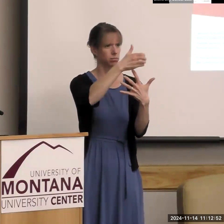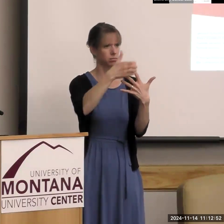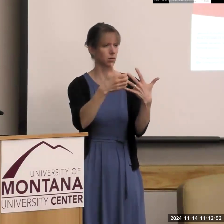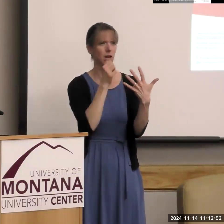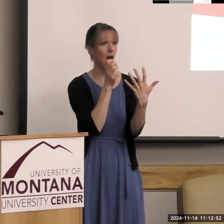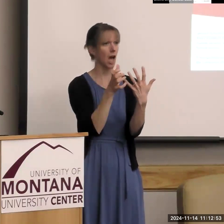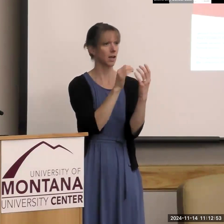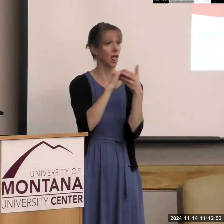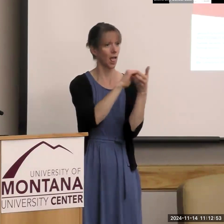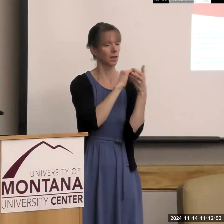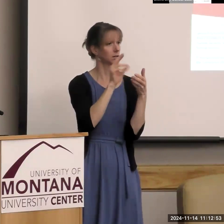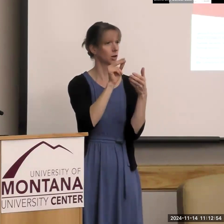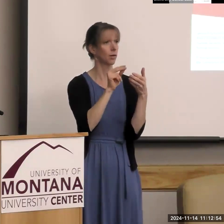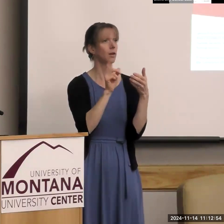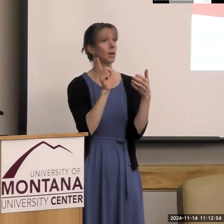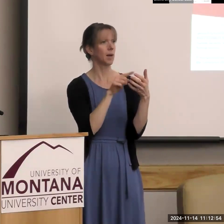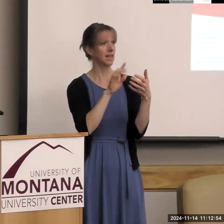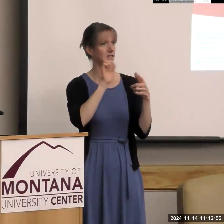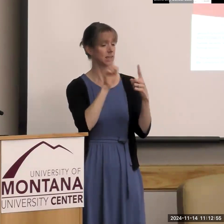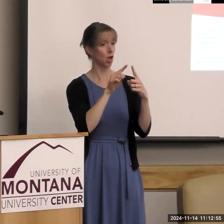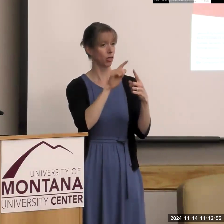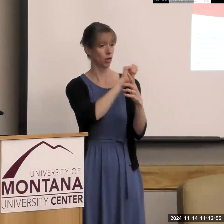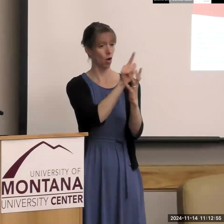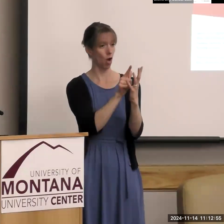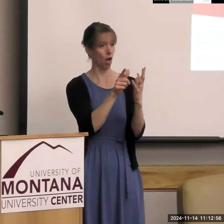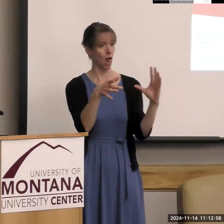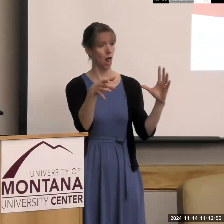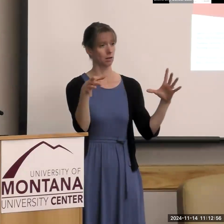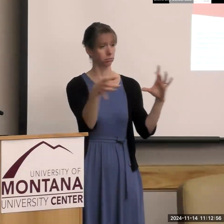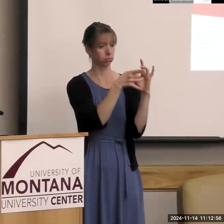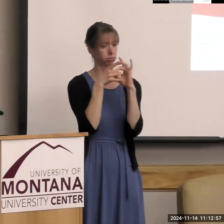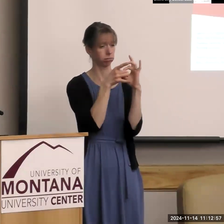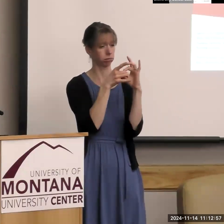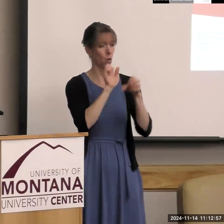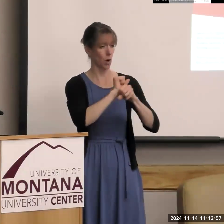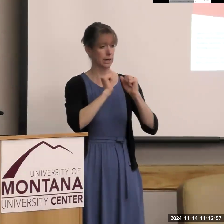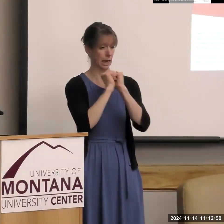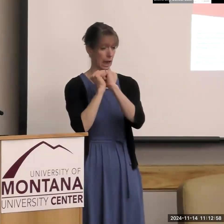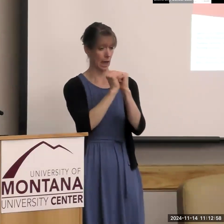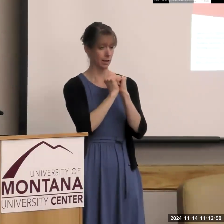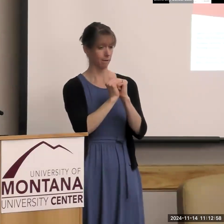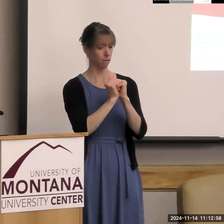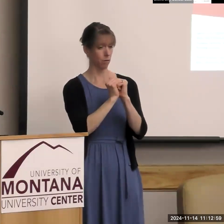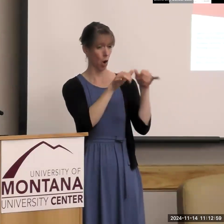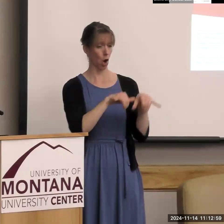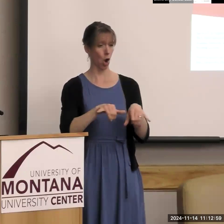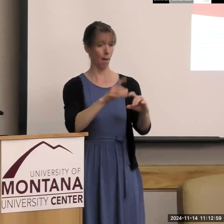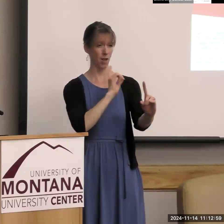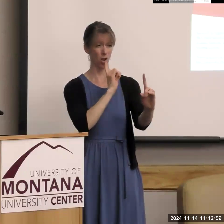And until they're all working in an ecosystem together towards common goals, it's